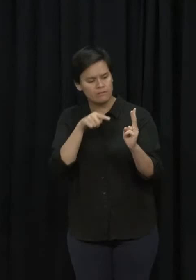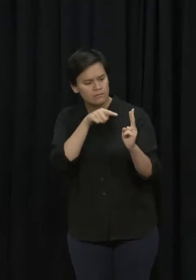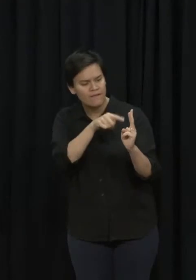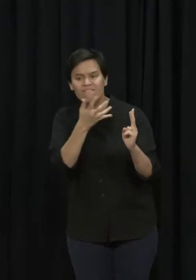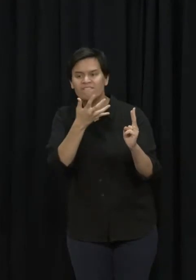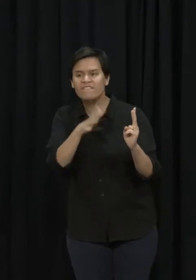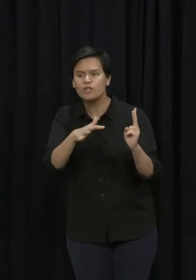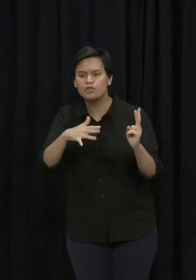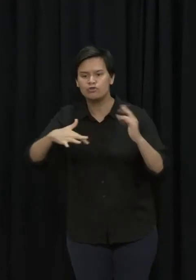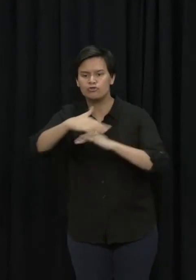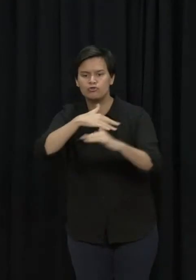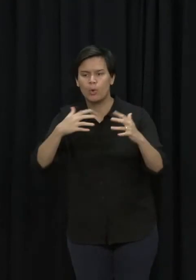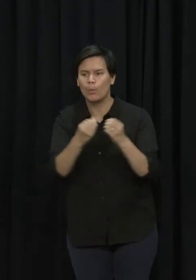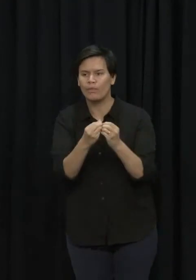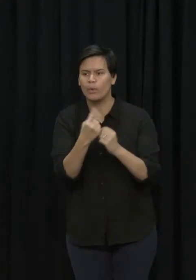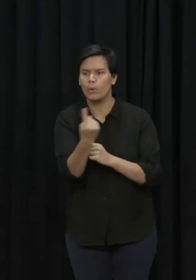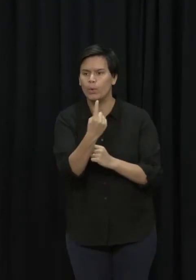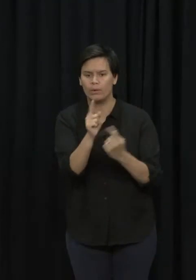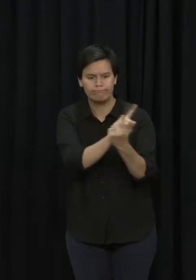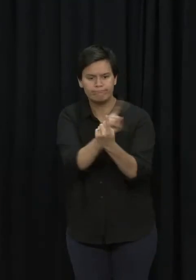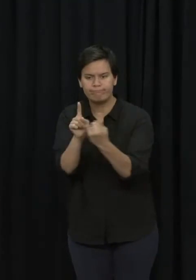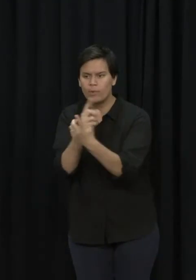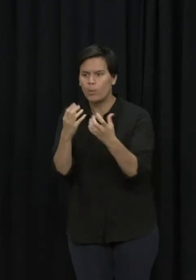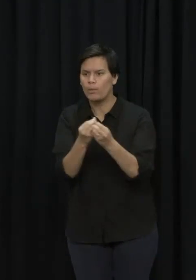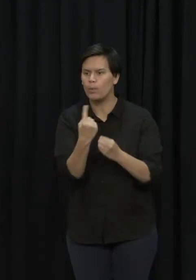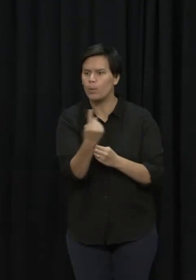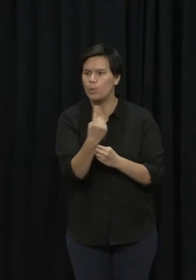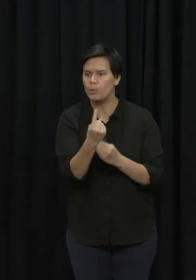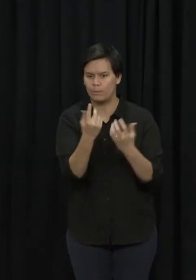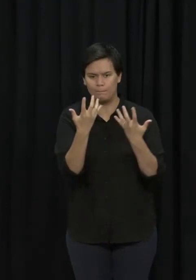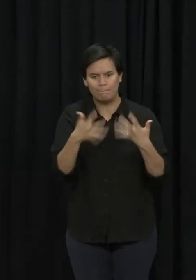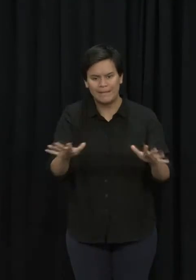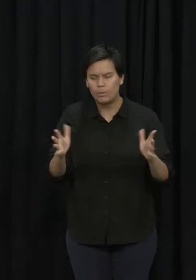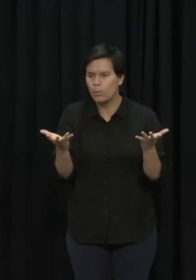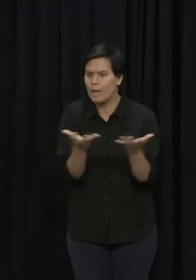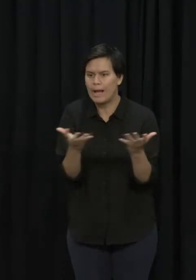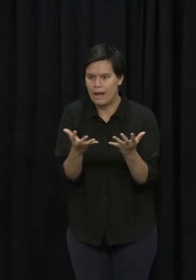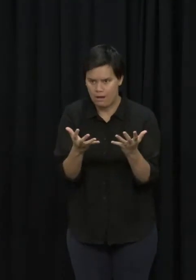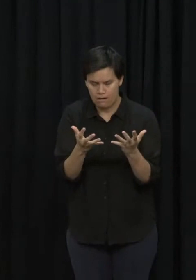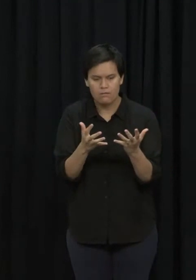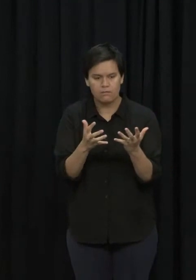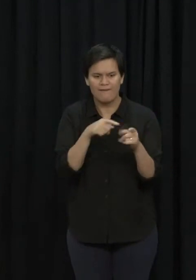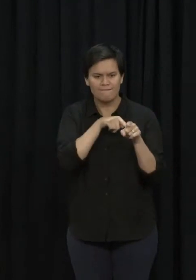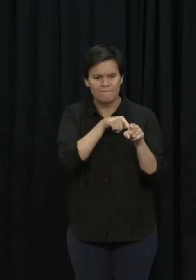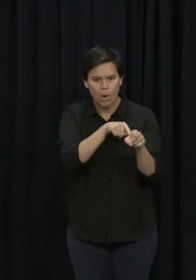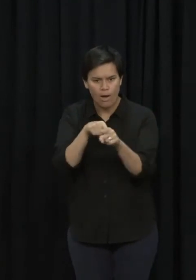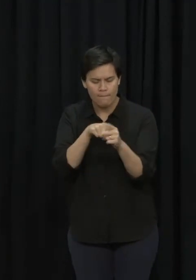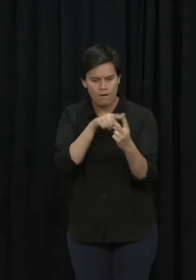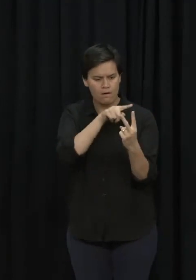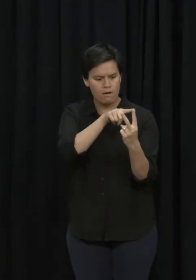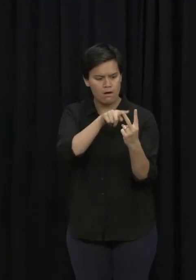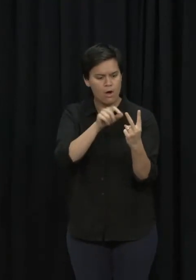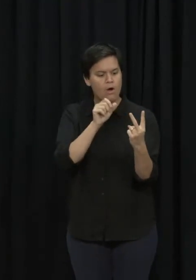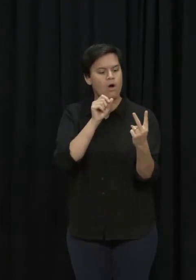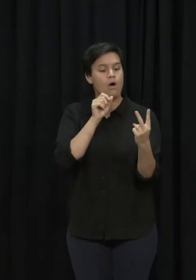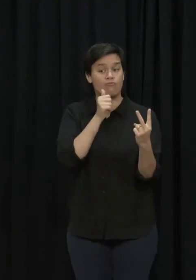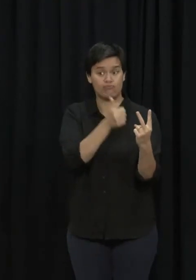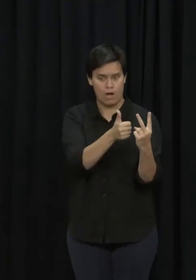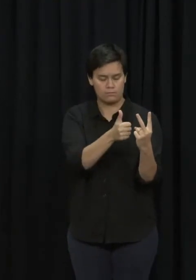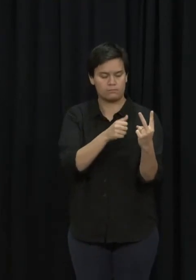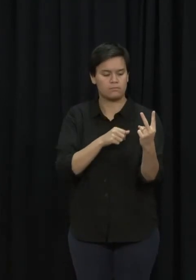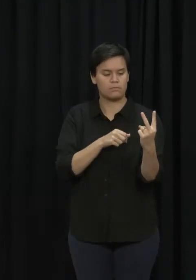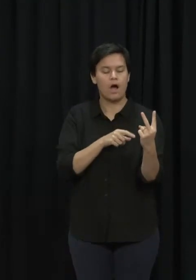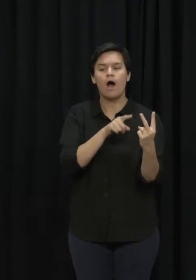heard that initial suggestion yesterday. So on Sunday, that we'd at that point identified a potential link between the families. And